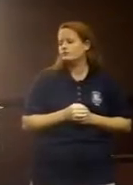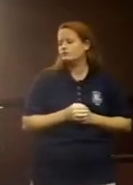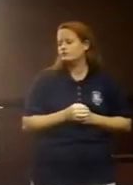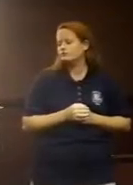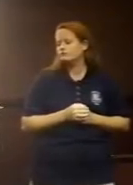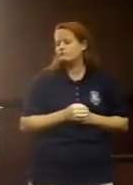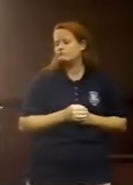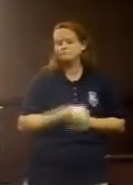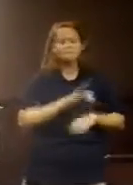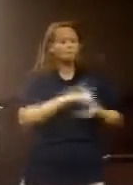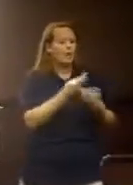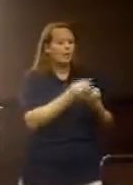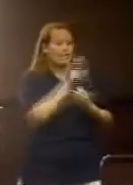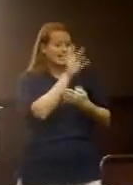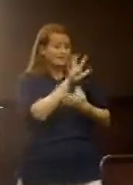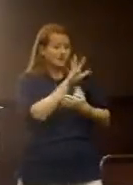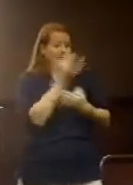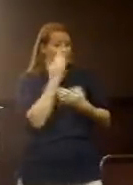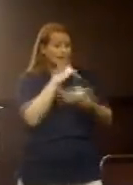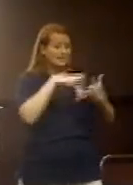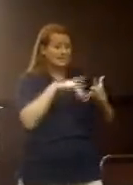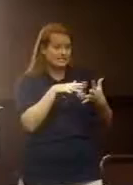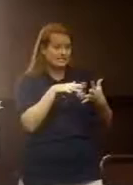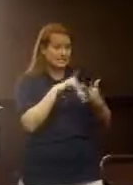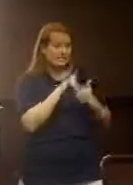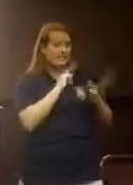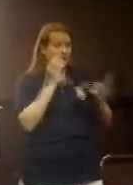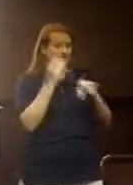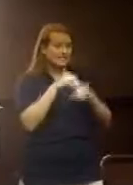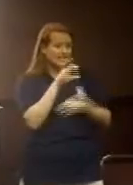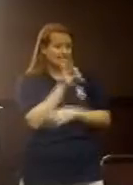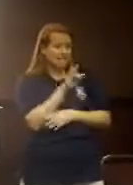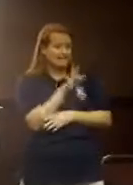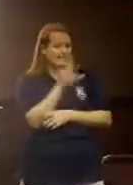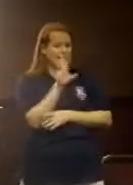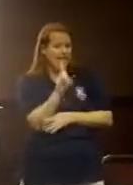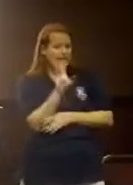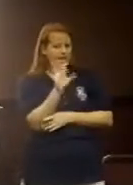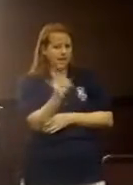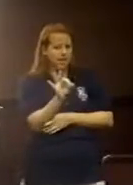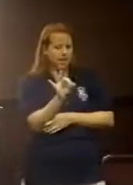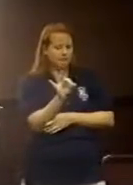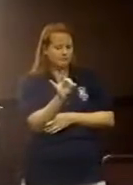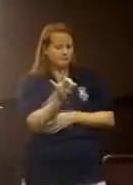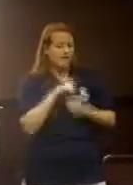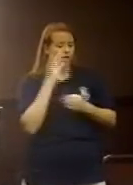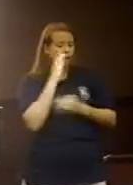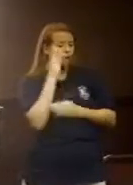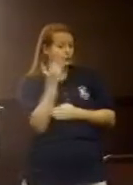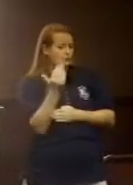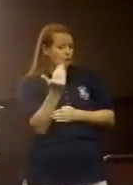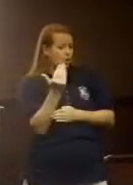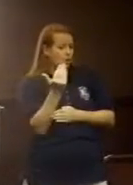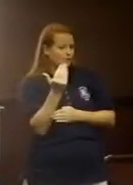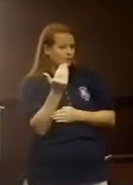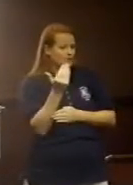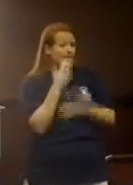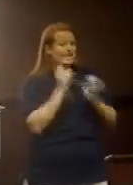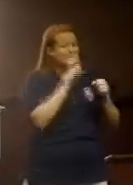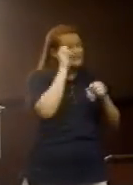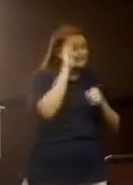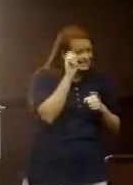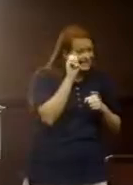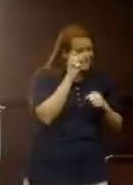On page 5, there's a study that I did in 1989 that was called Can C